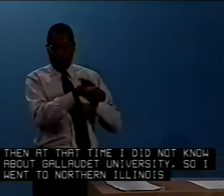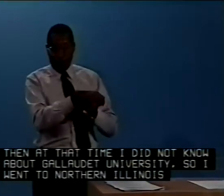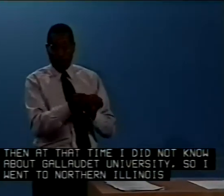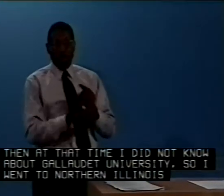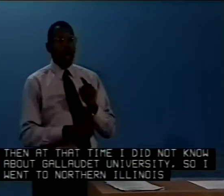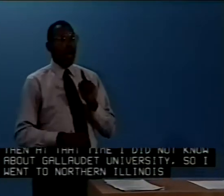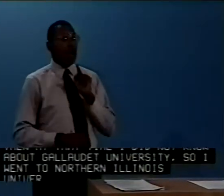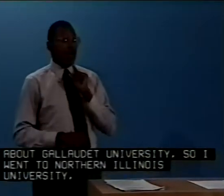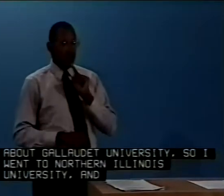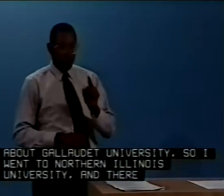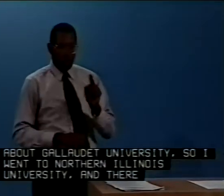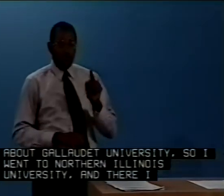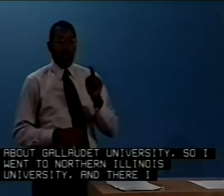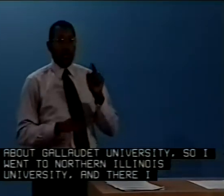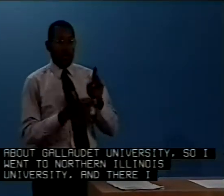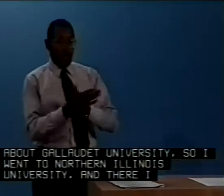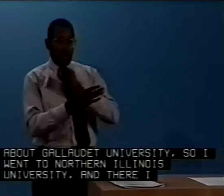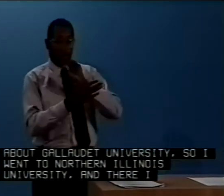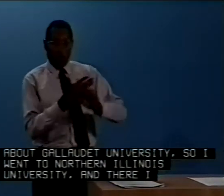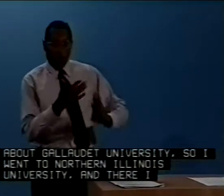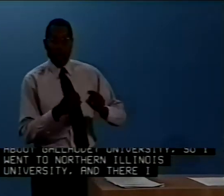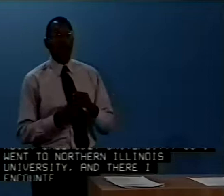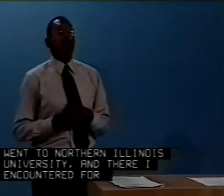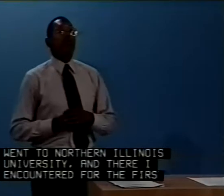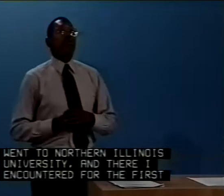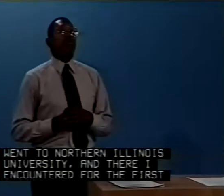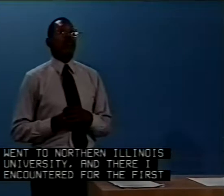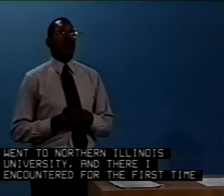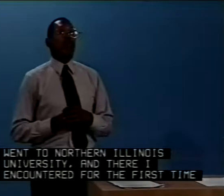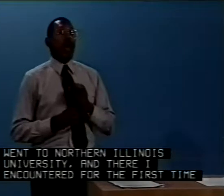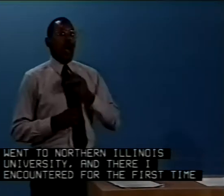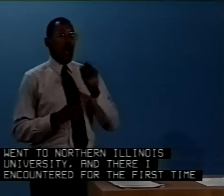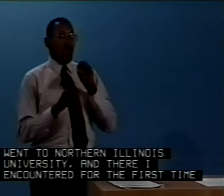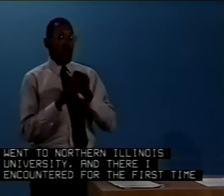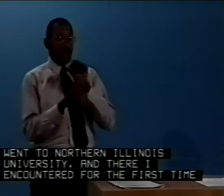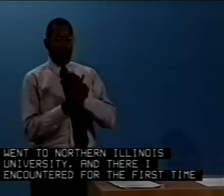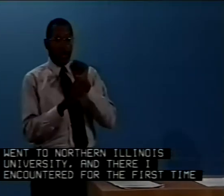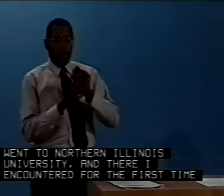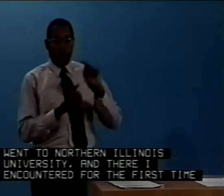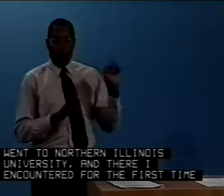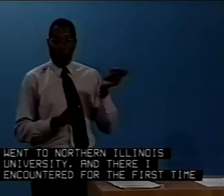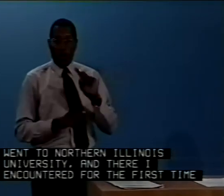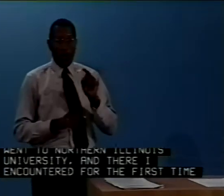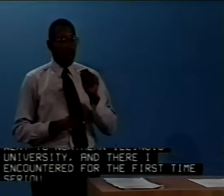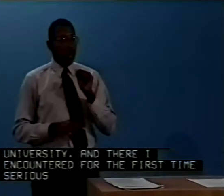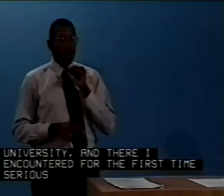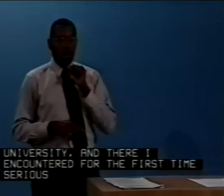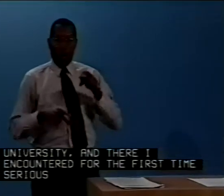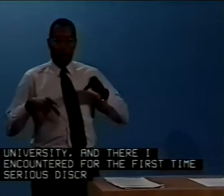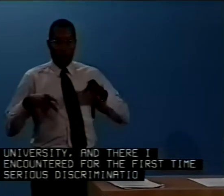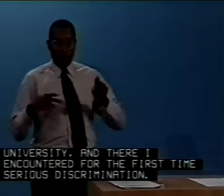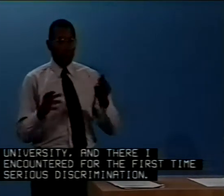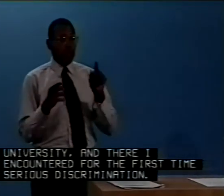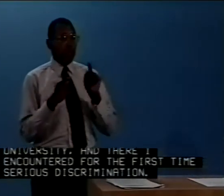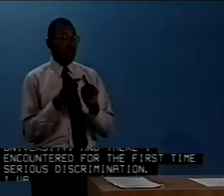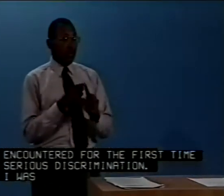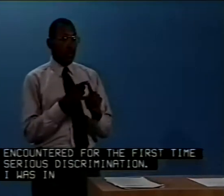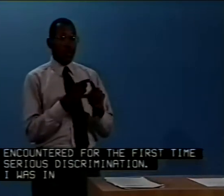for the first time serious discrimination. I was in a situation where I was not